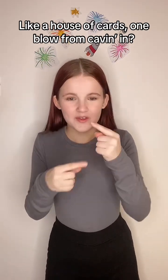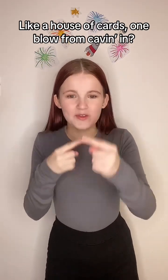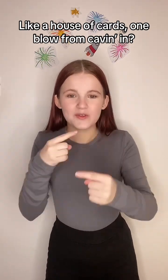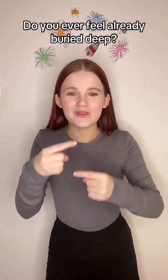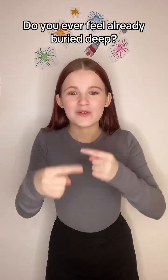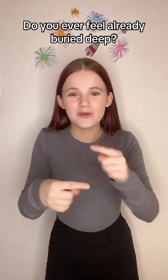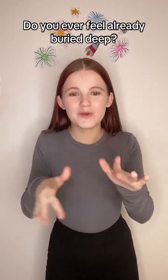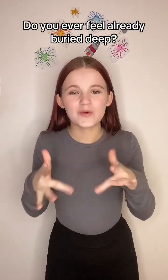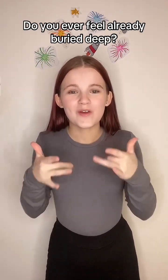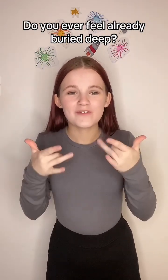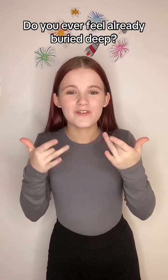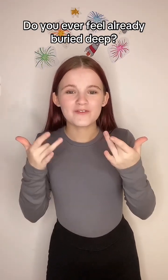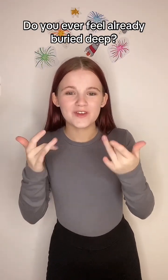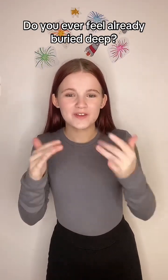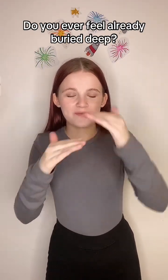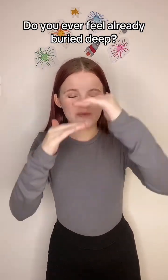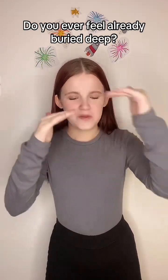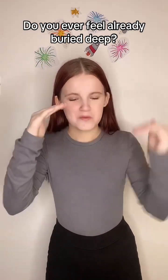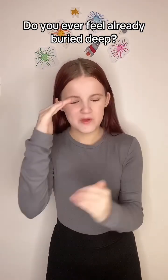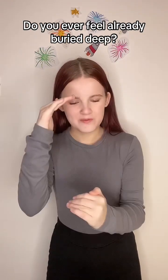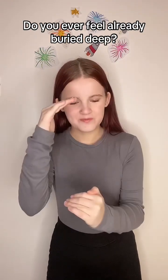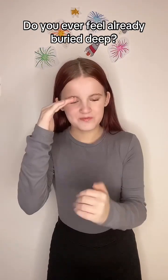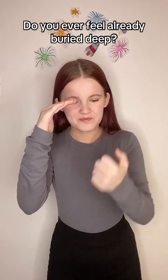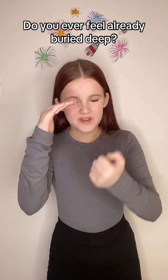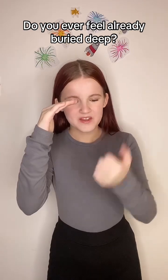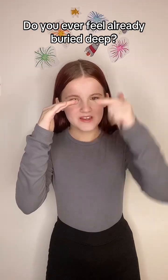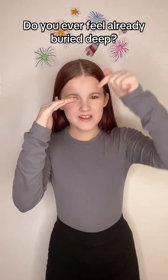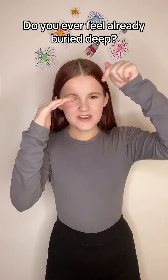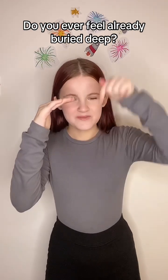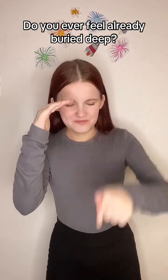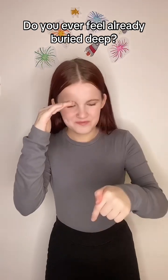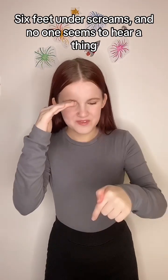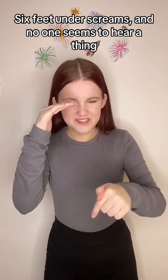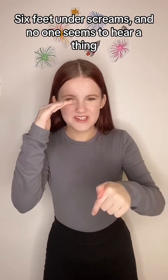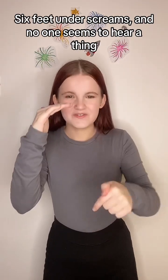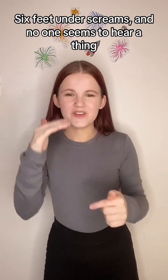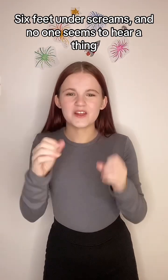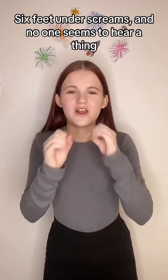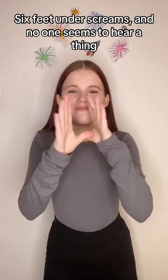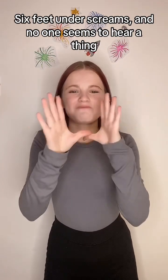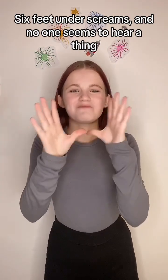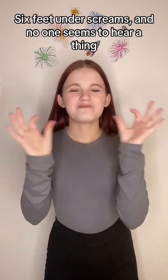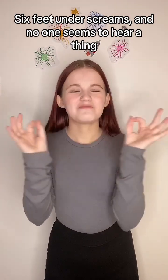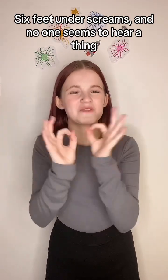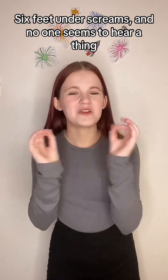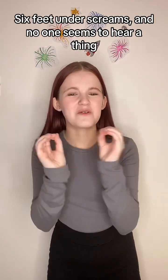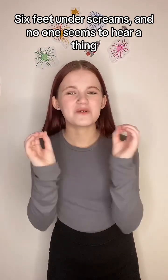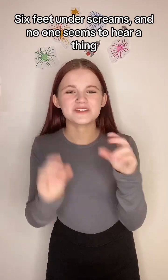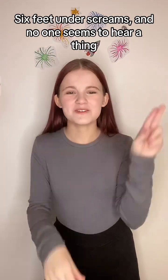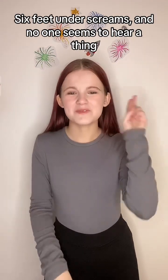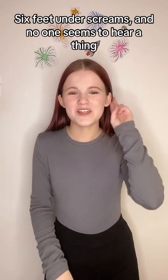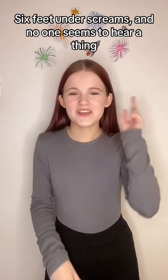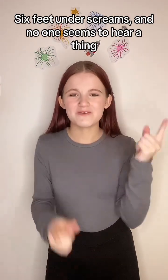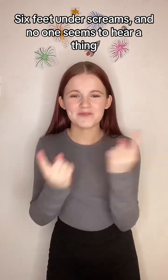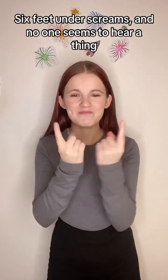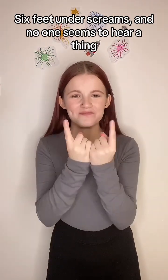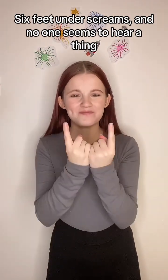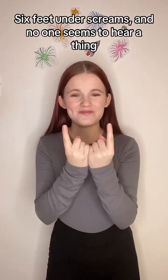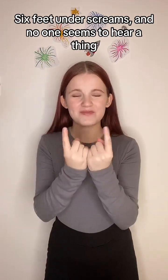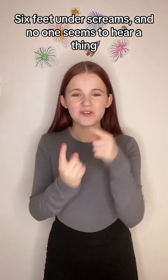Do you ever feel already buried deep? Six feet under screens and no one seems to hear a thing.